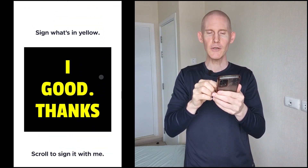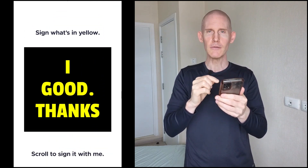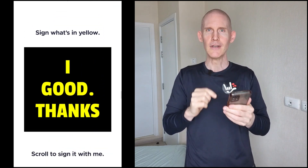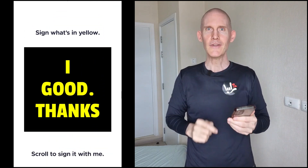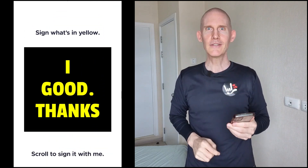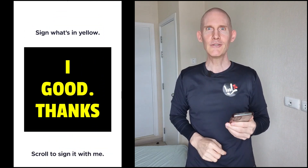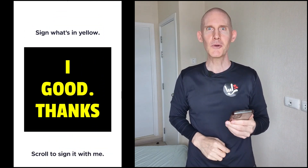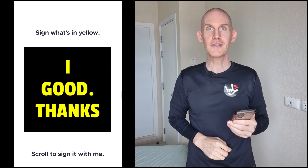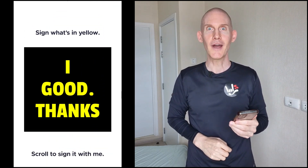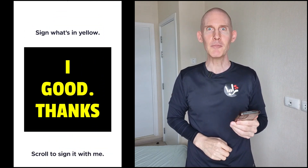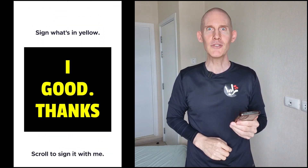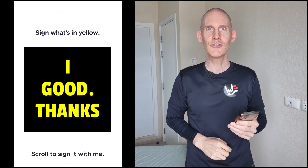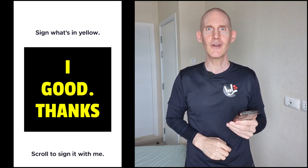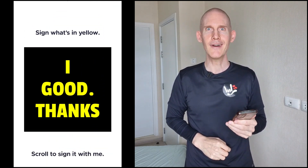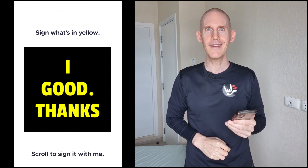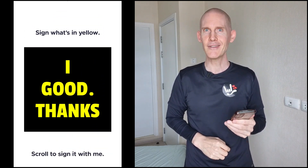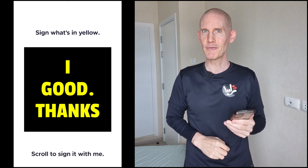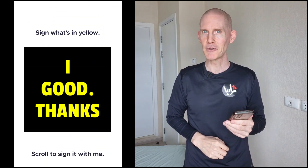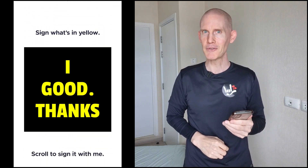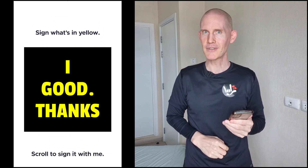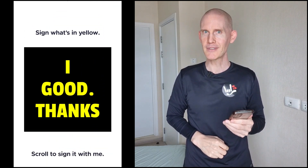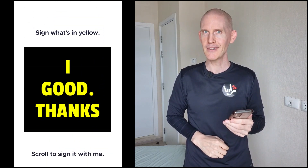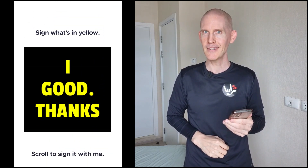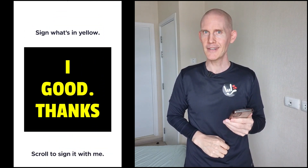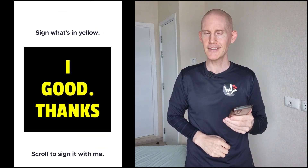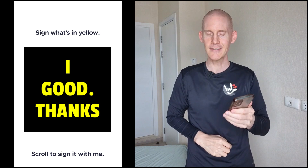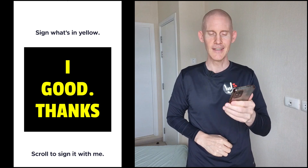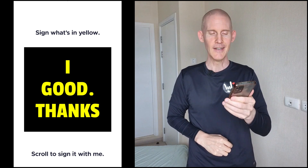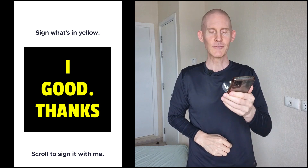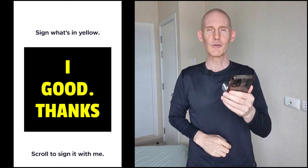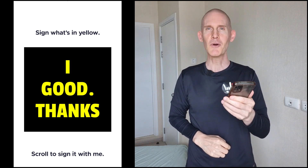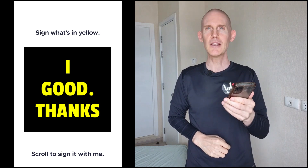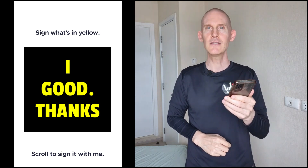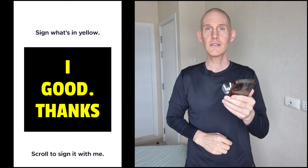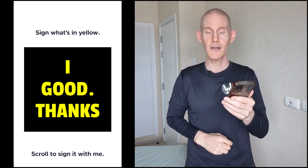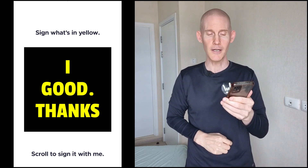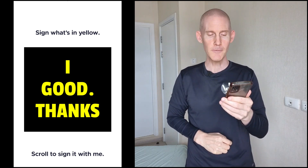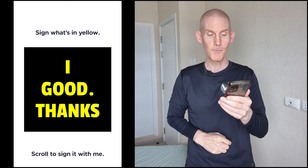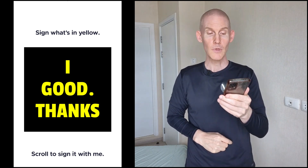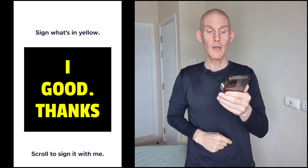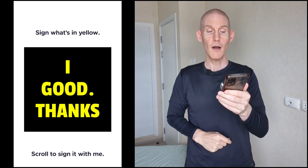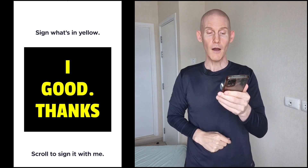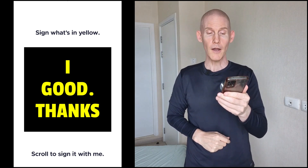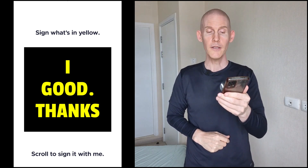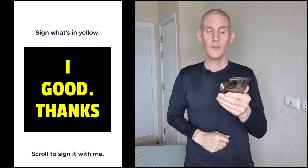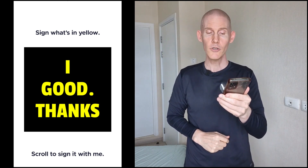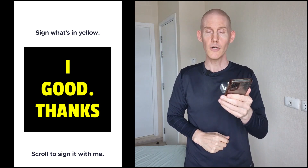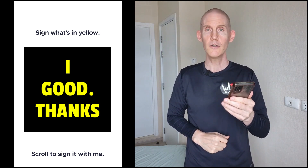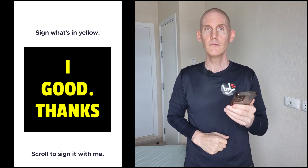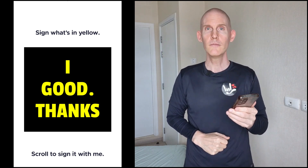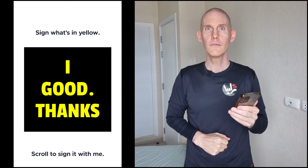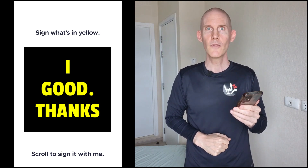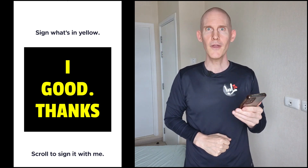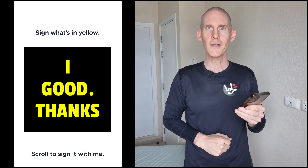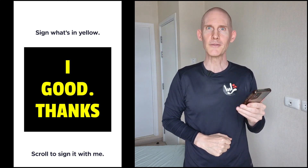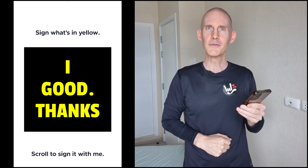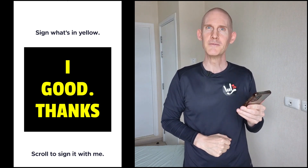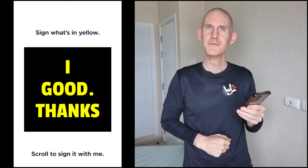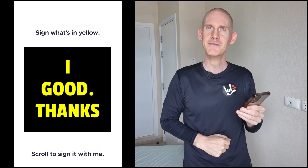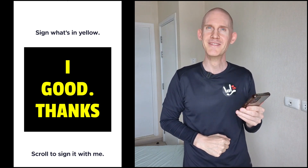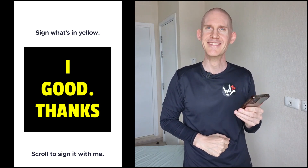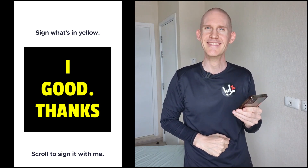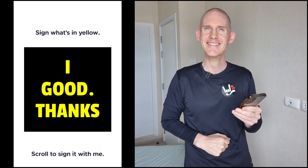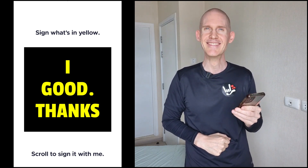in yellow. This is your time to shine. You've learned the signs. So go ahead and sign I, good,